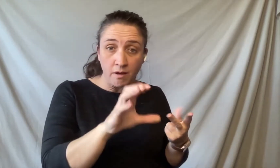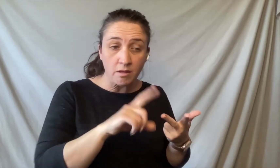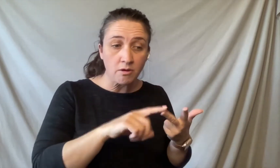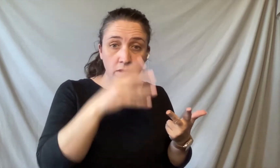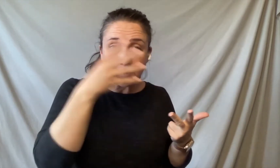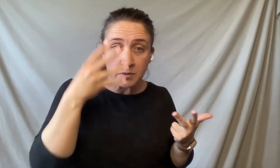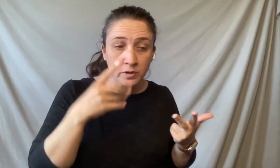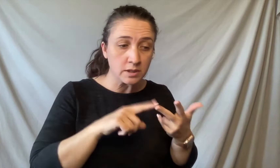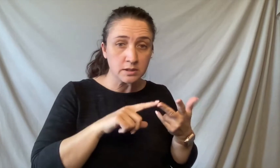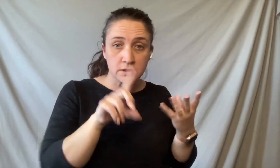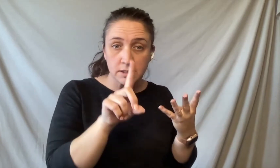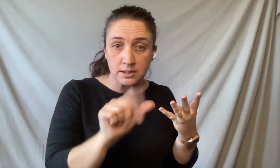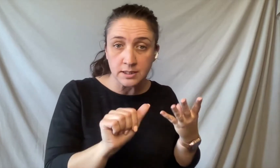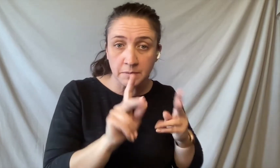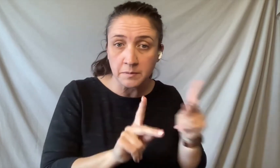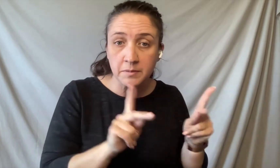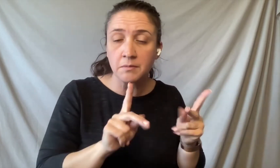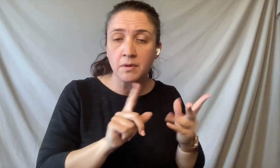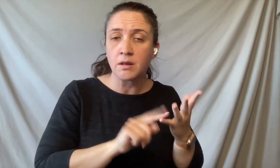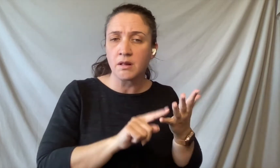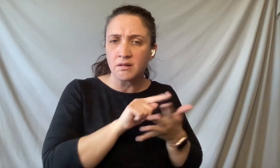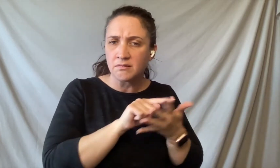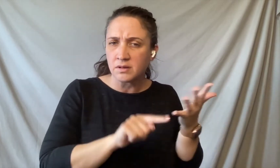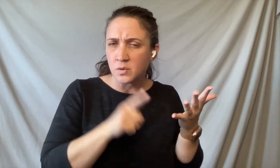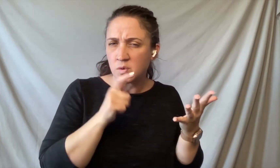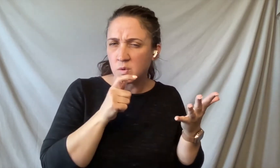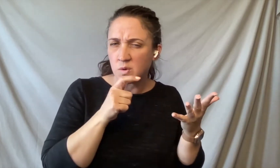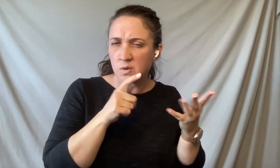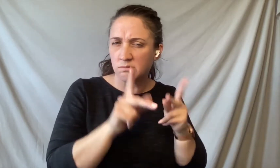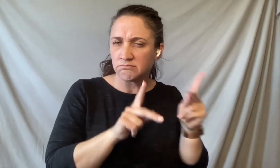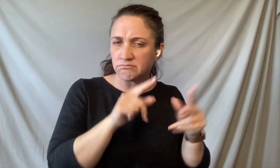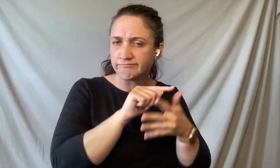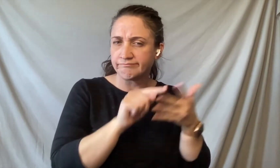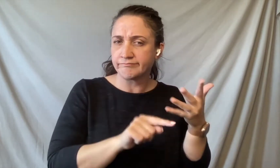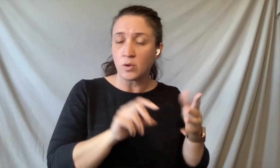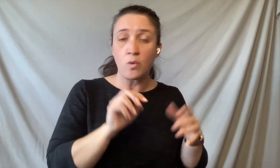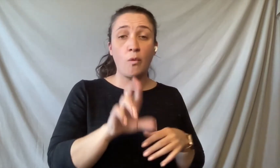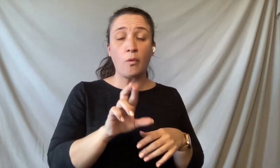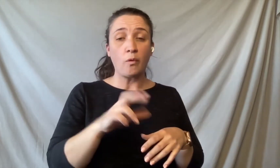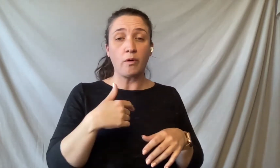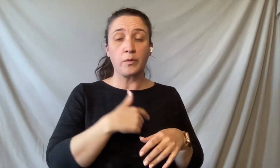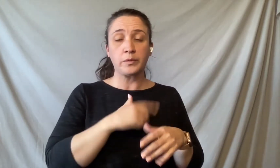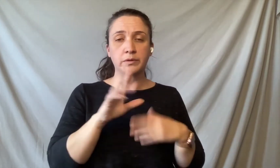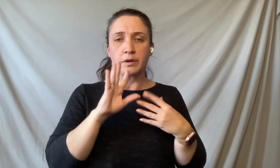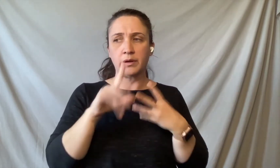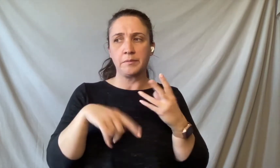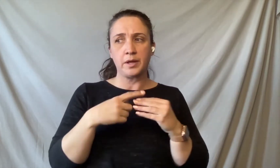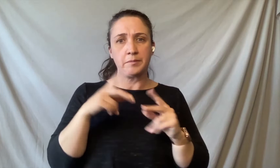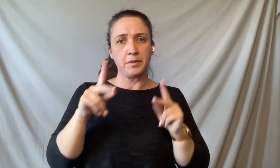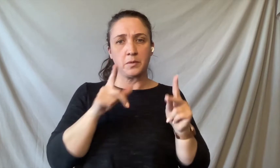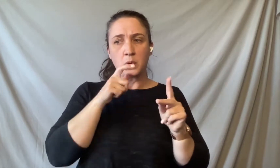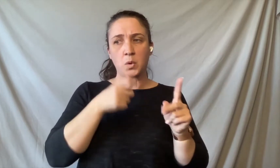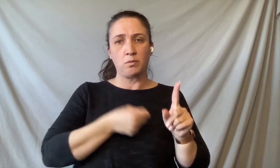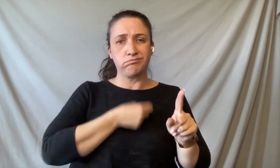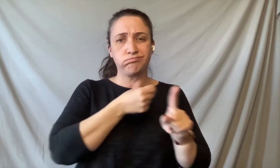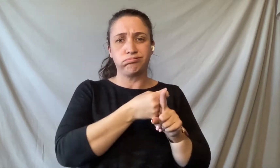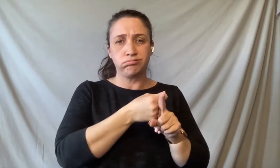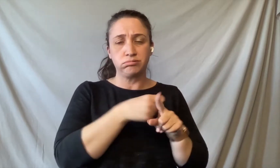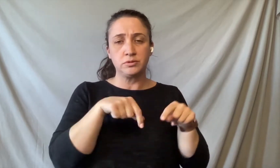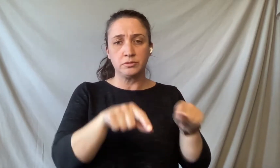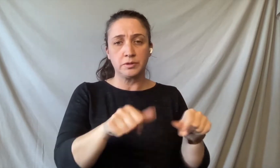do we mean people who were more disproportionately affected during the pandemic, such